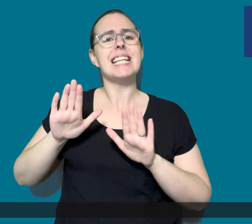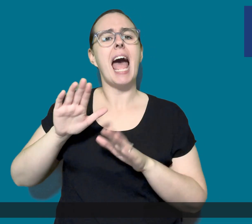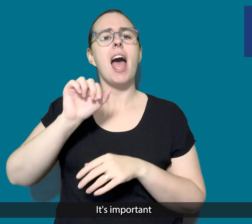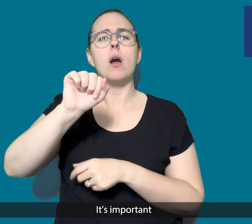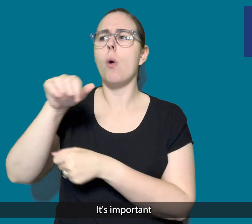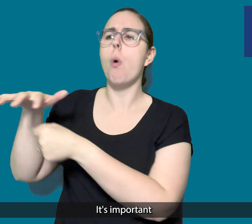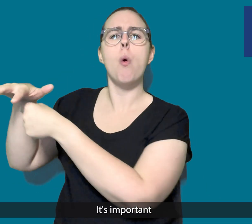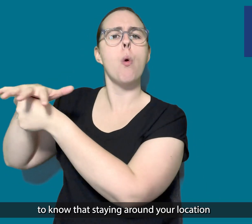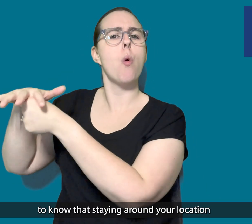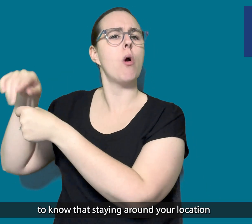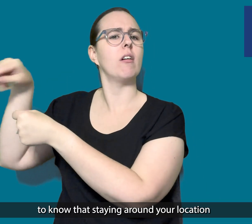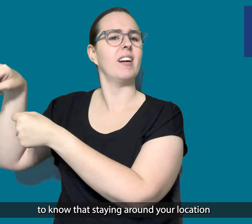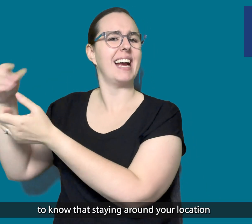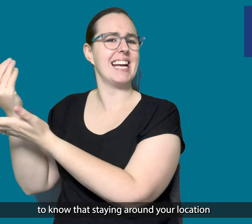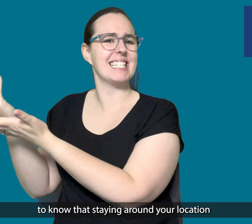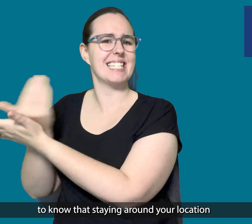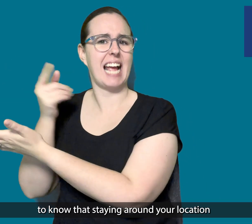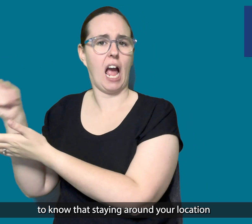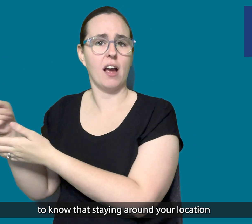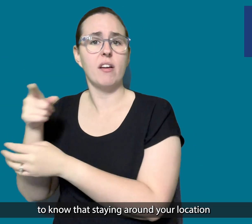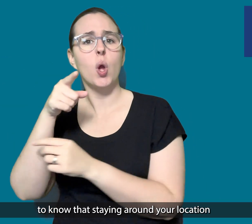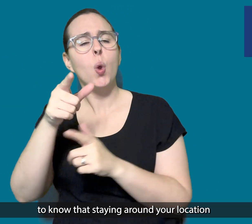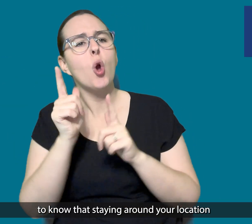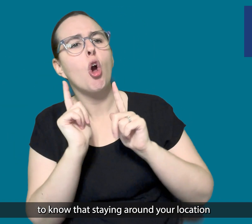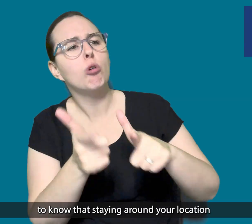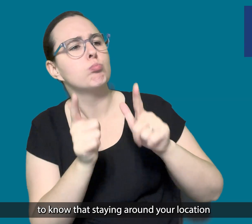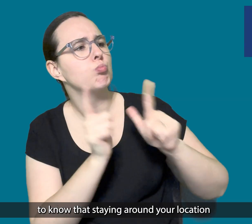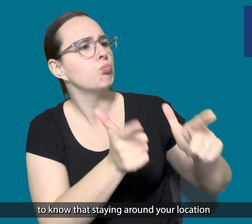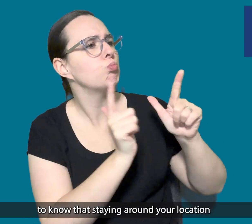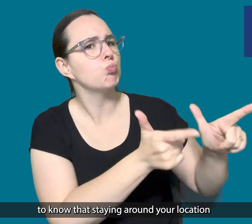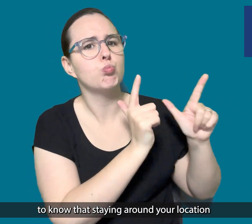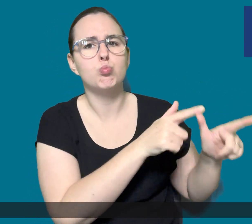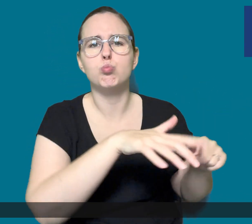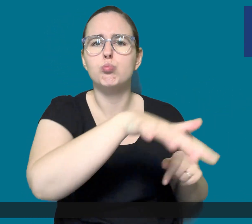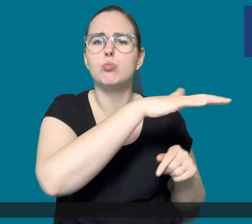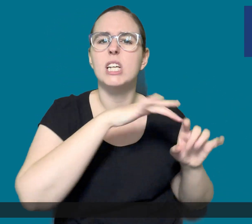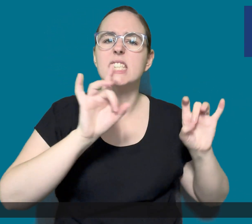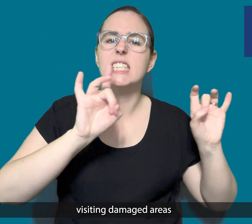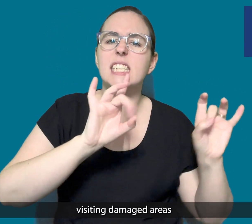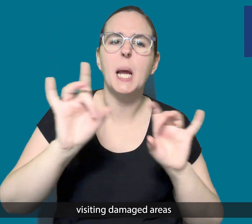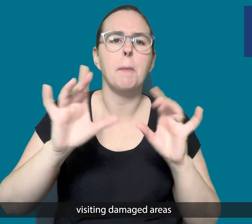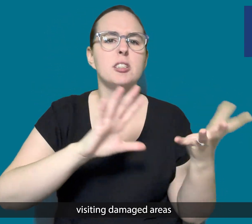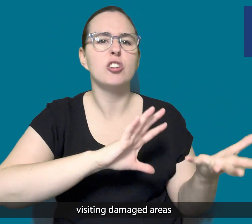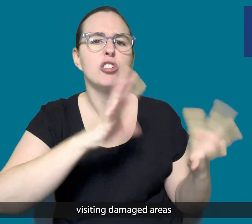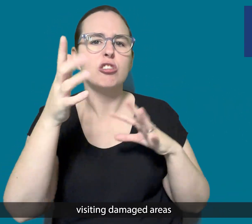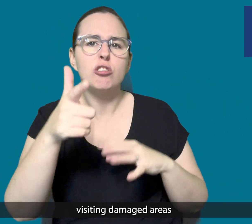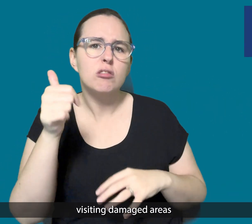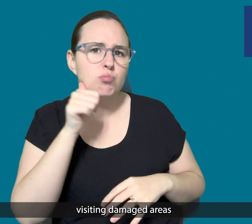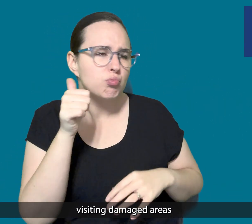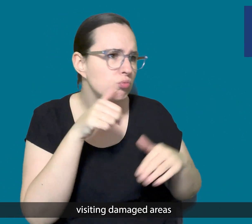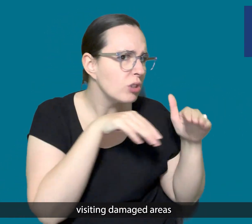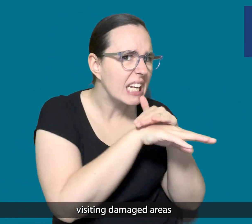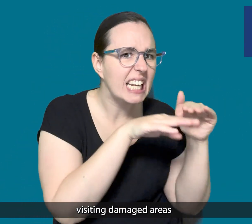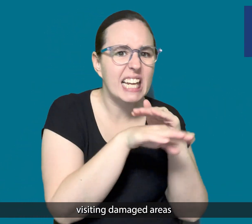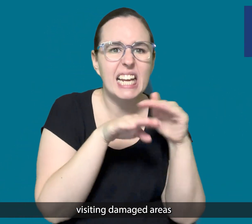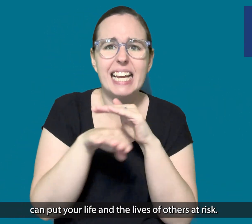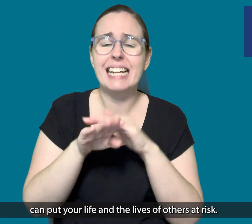It's important to know that staying around your location, visiting damaged areas, can put